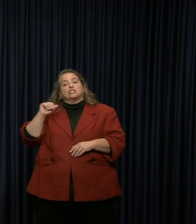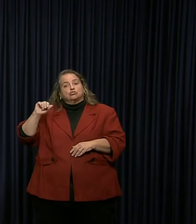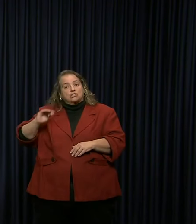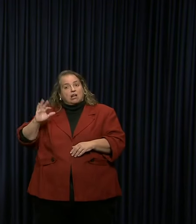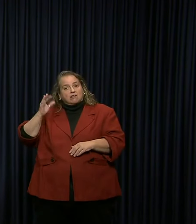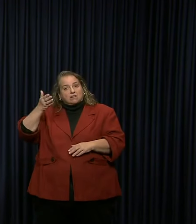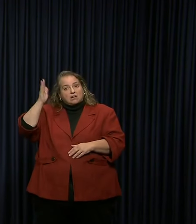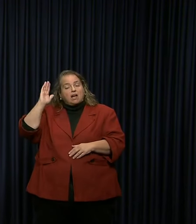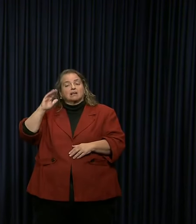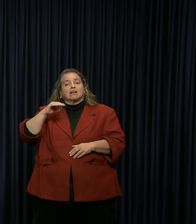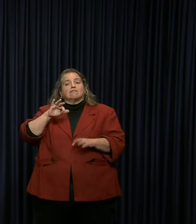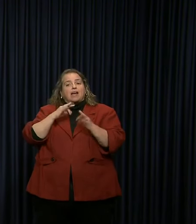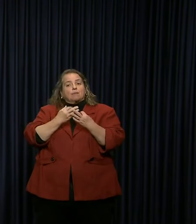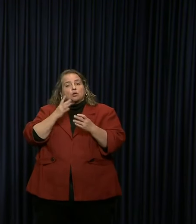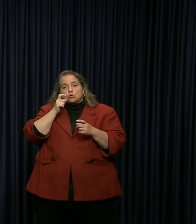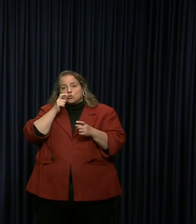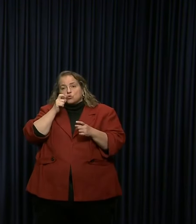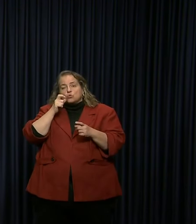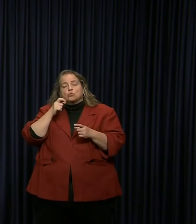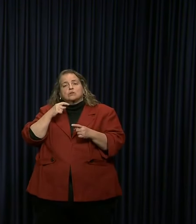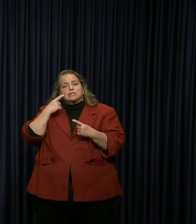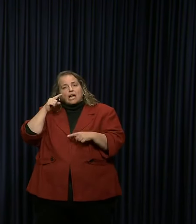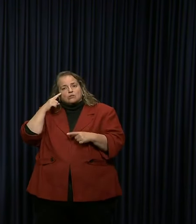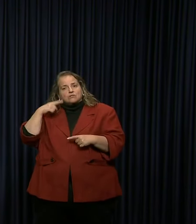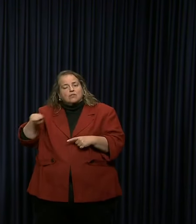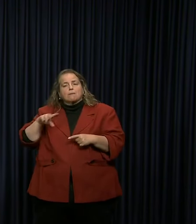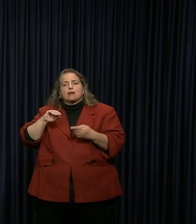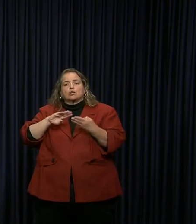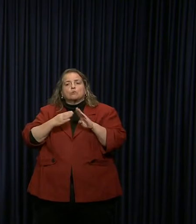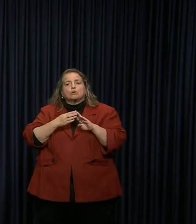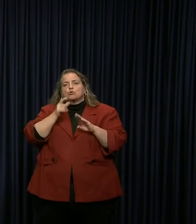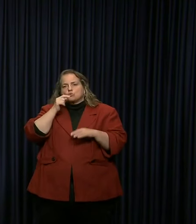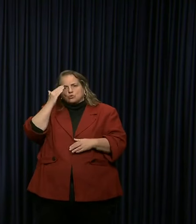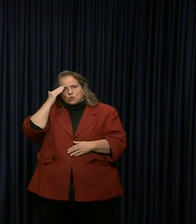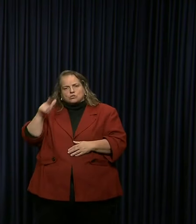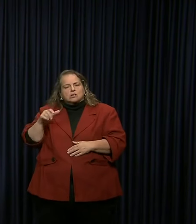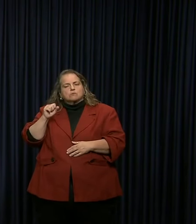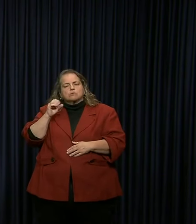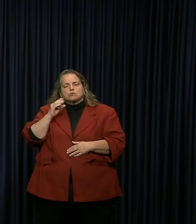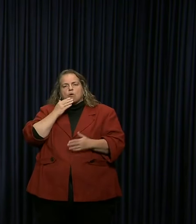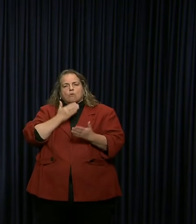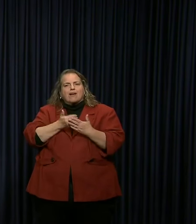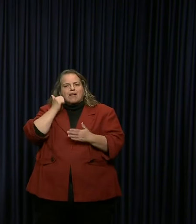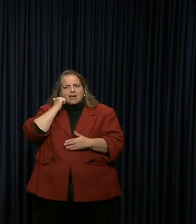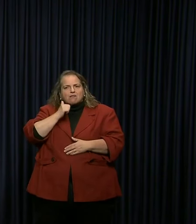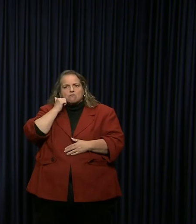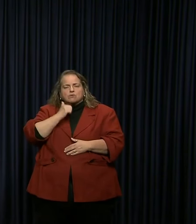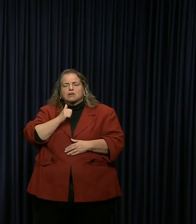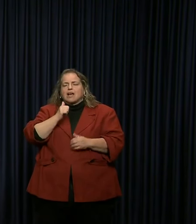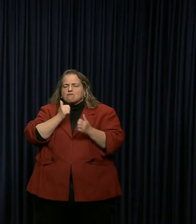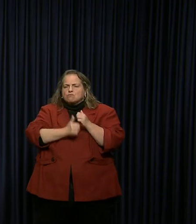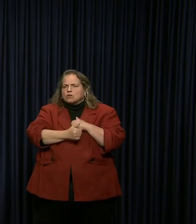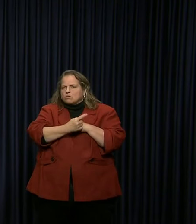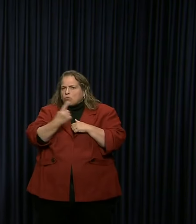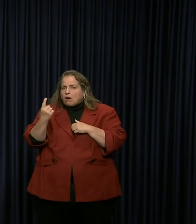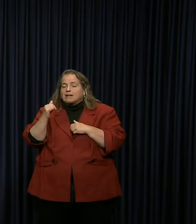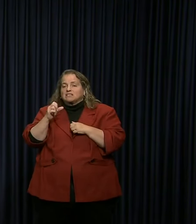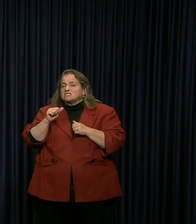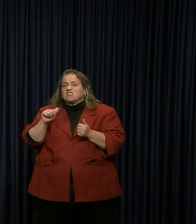family that cares for them and a community that knows them so well, and every single one is a loss. It's